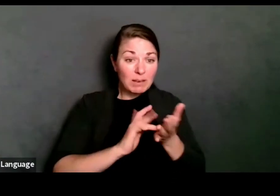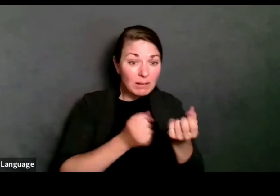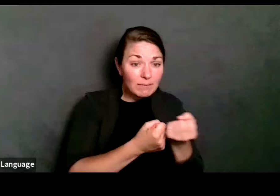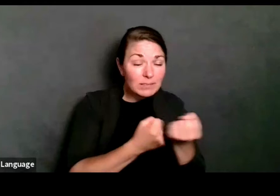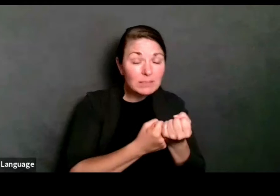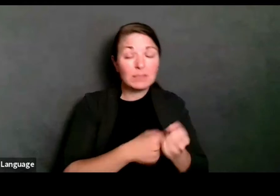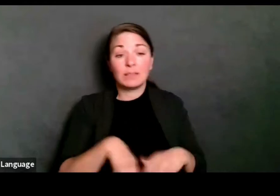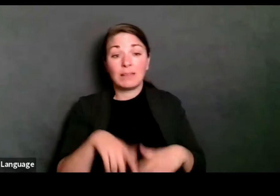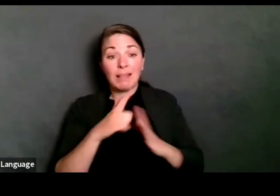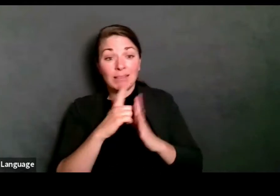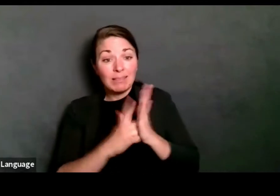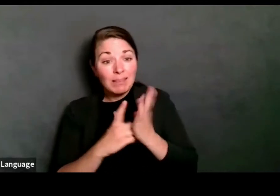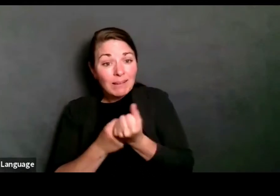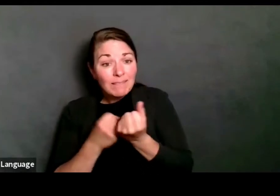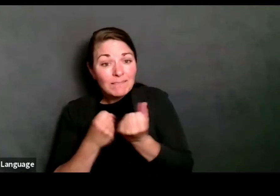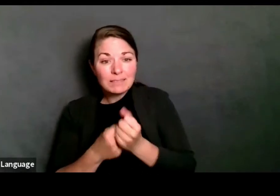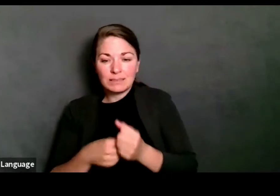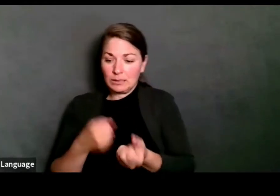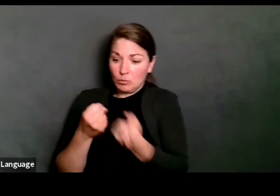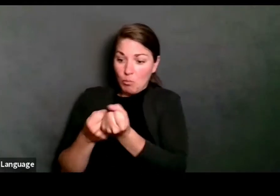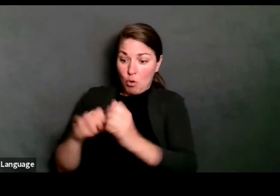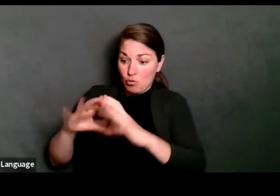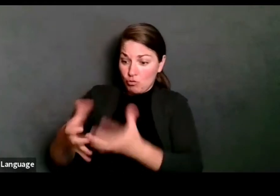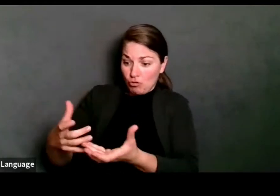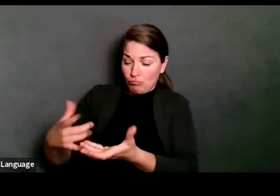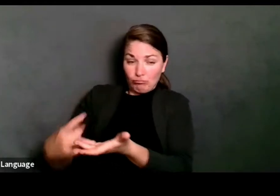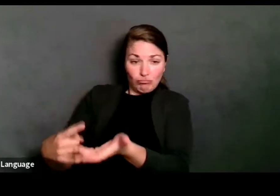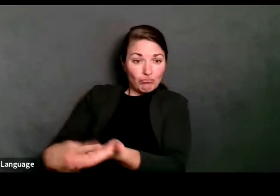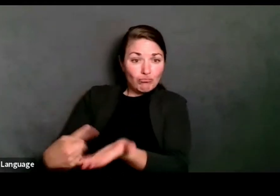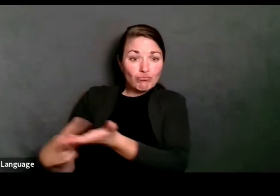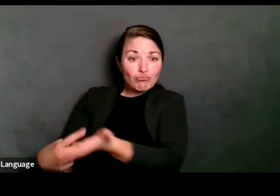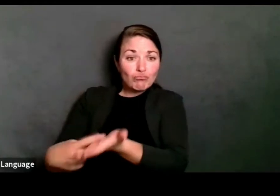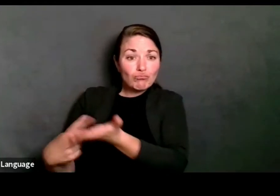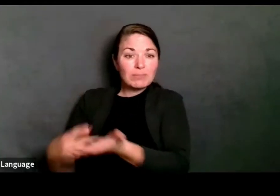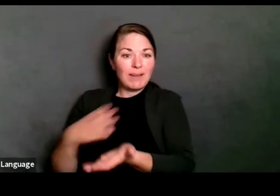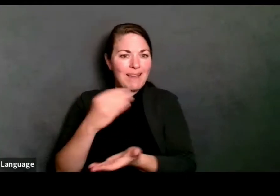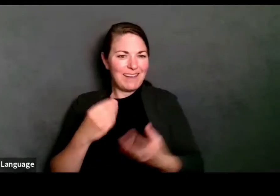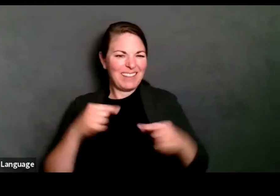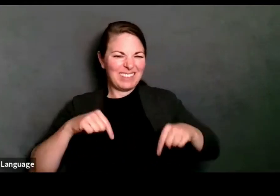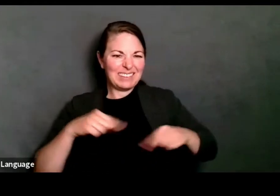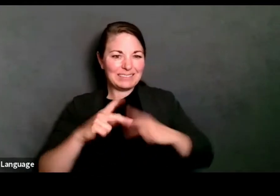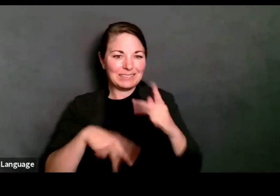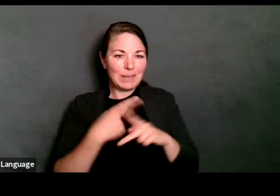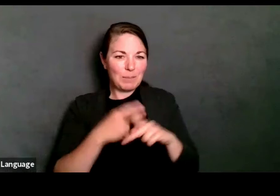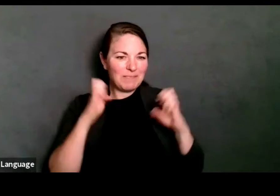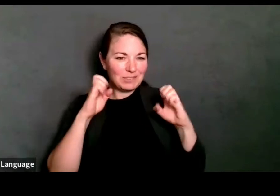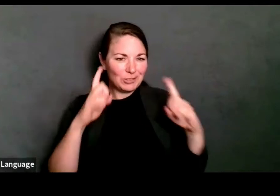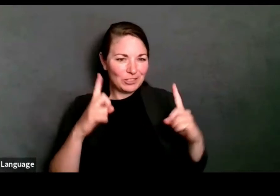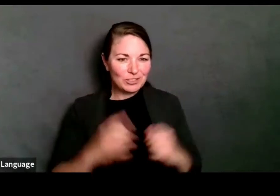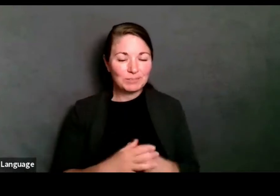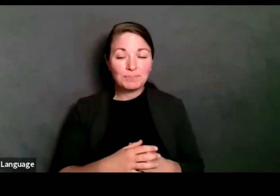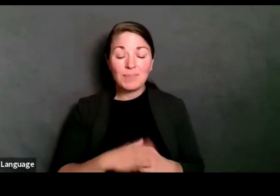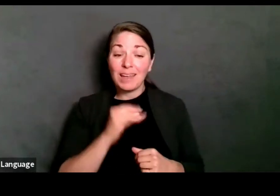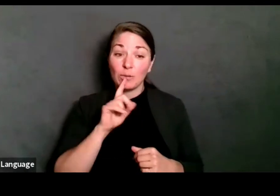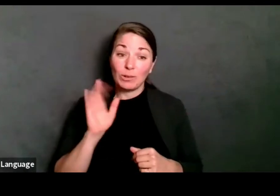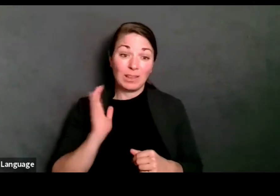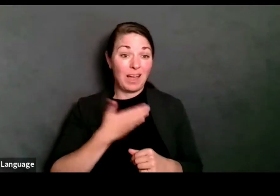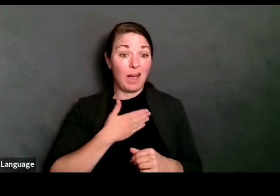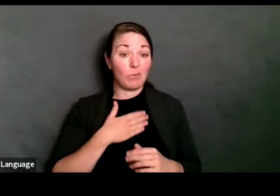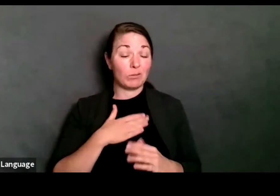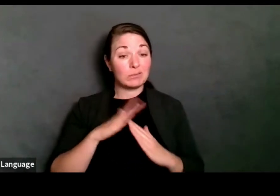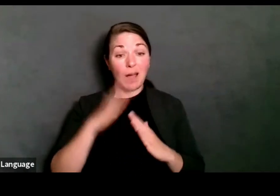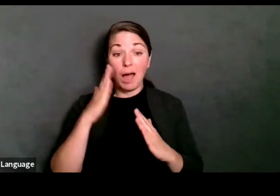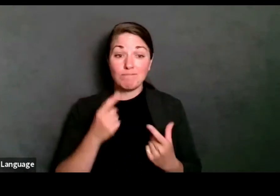support groups, the kind of education I'm doing right now, and more. And our core is perhaps the 24/7 crisis and